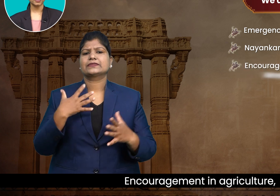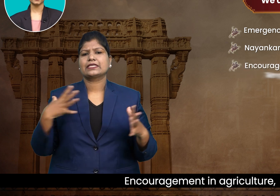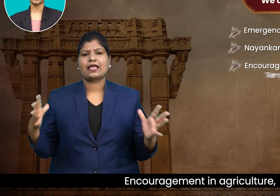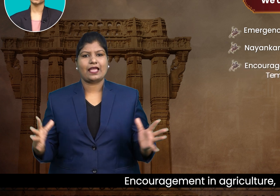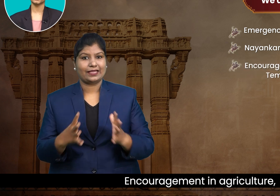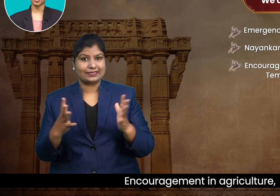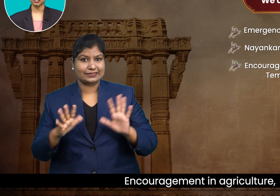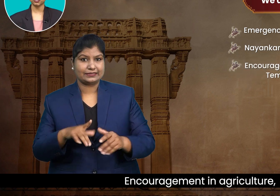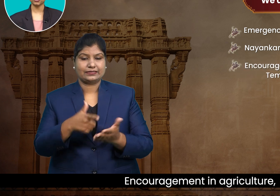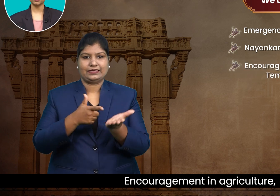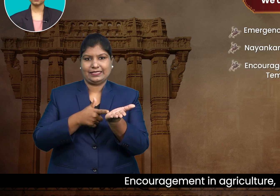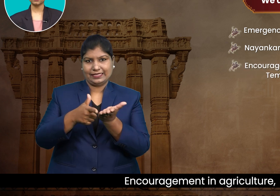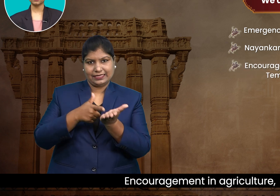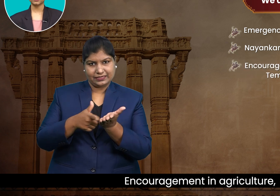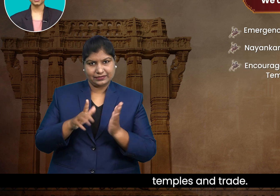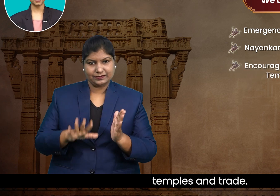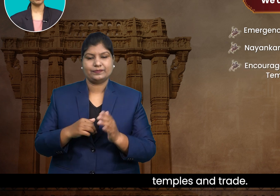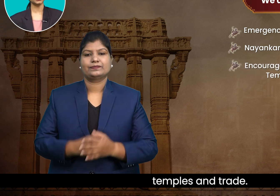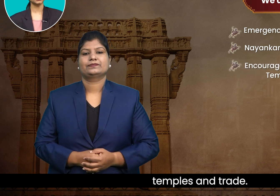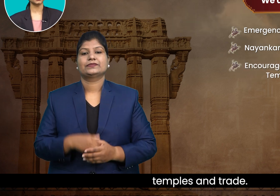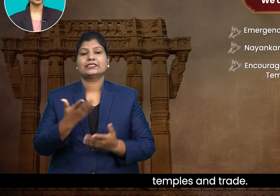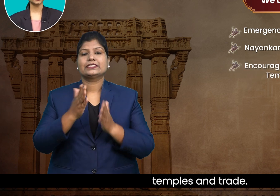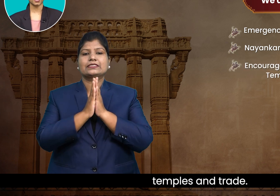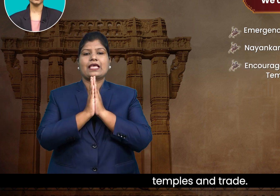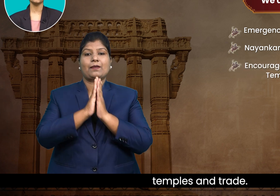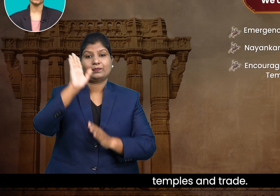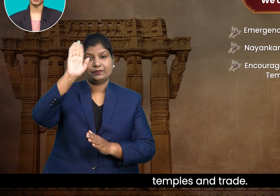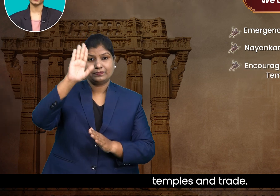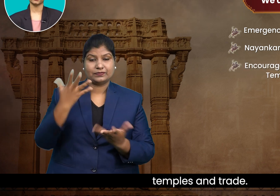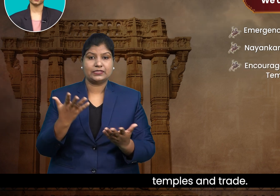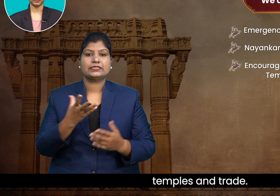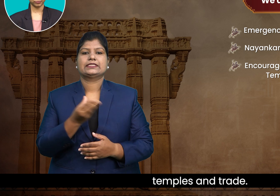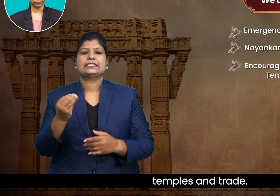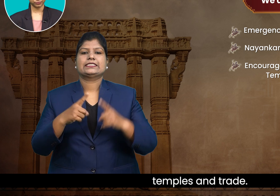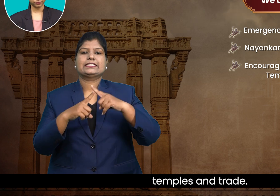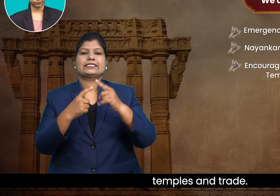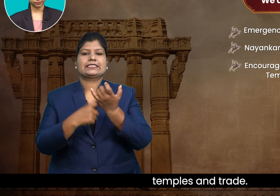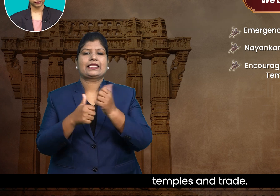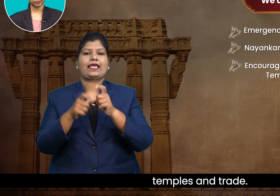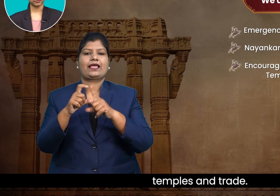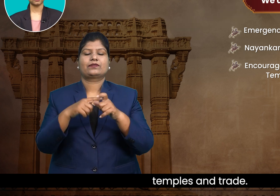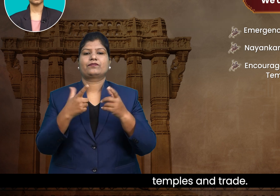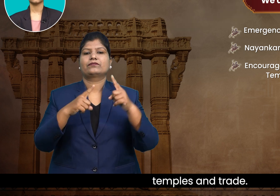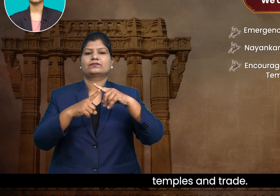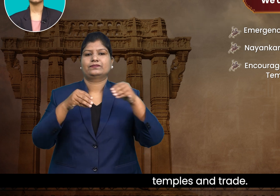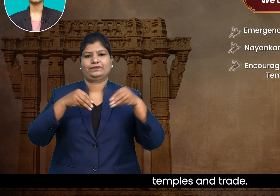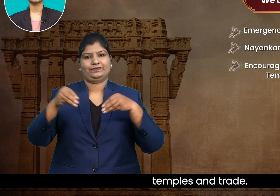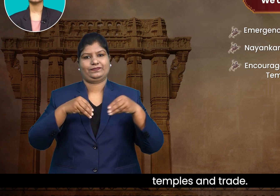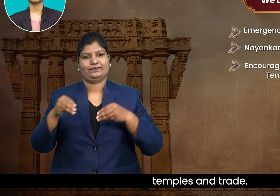encouragement in agriculture, temples and trade,